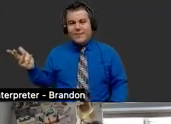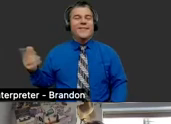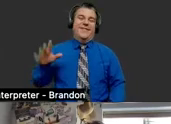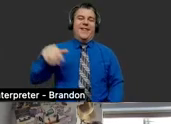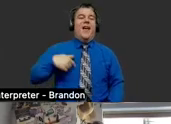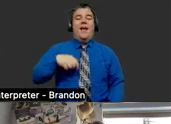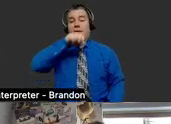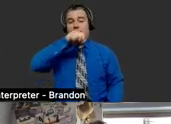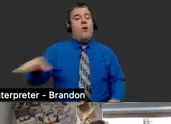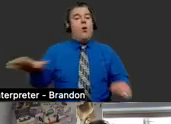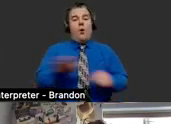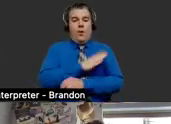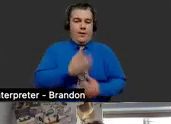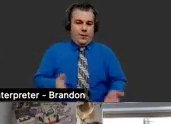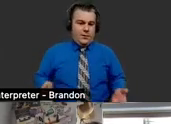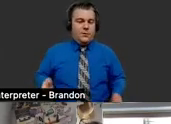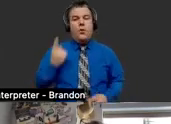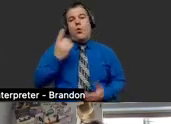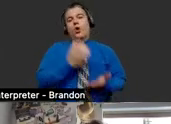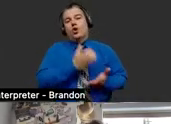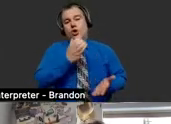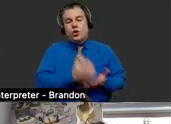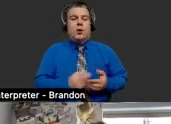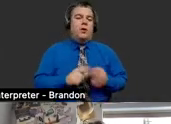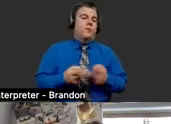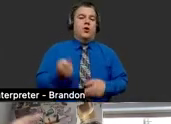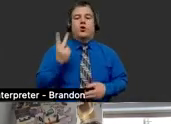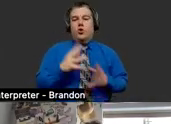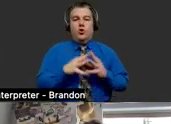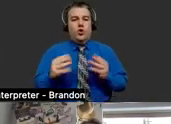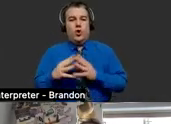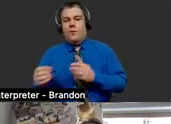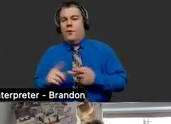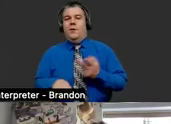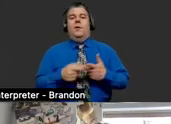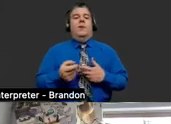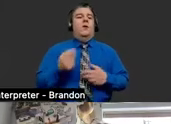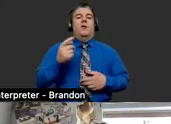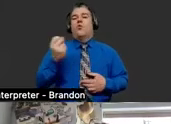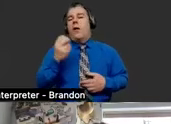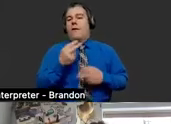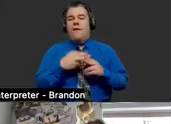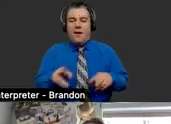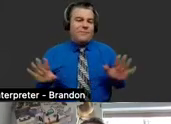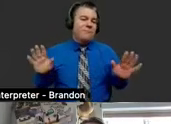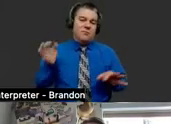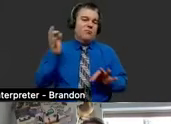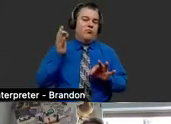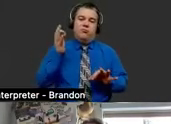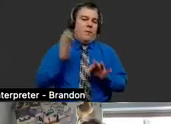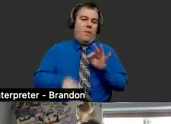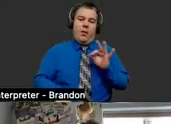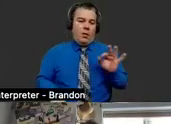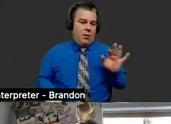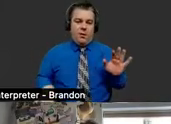whole things, a jar of sauce, 2 zucchini, a dozen eggs. It's just giving you that list and it's real quick and you can print that and